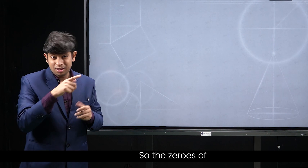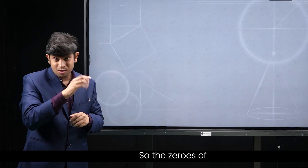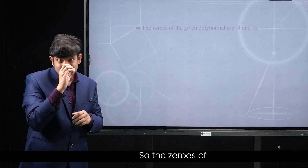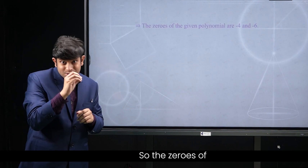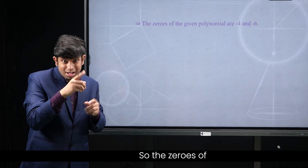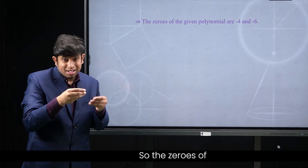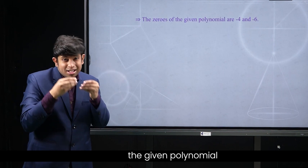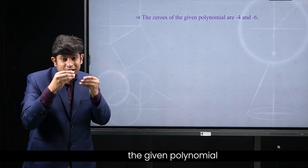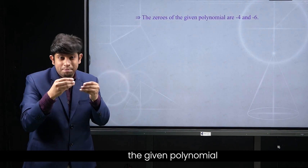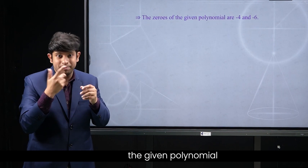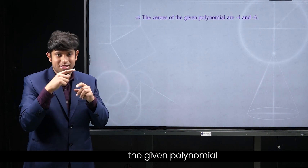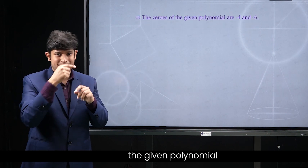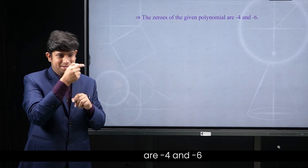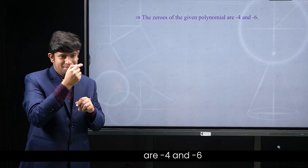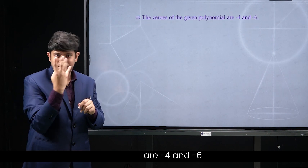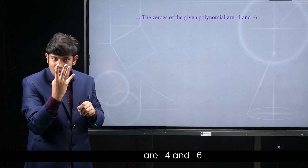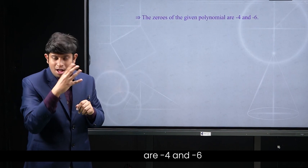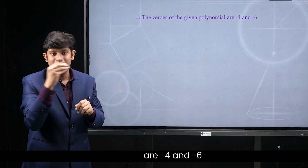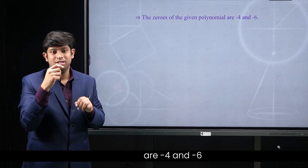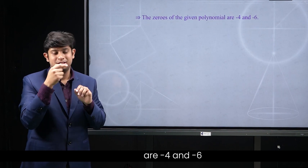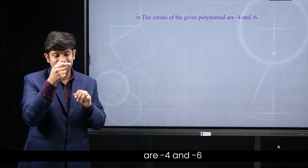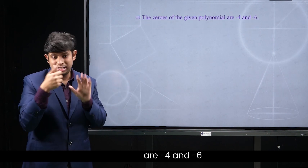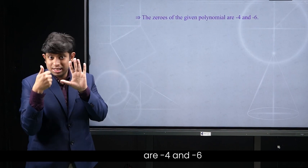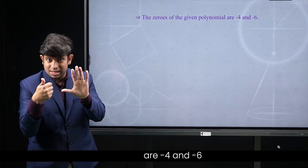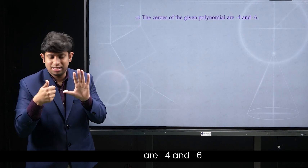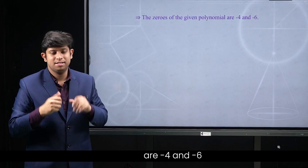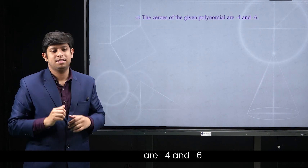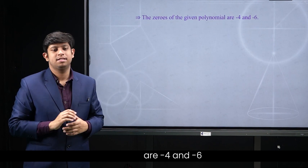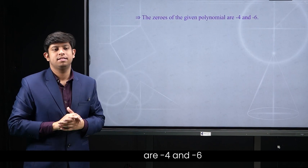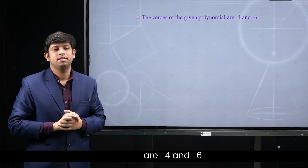So, the zeros of the given polynomial are minus 4 and minus 6.